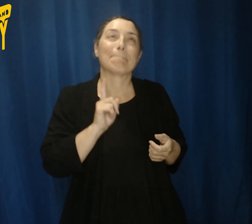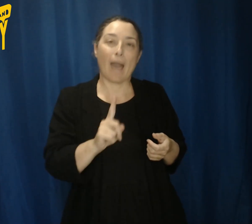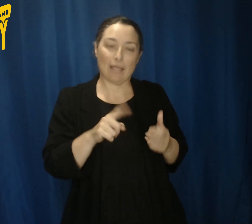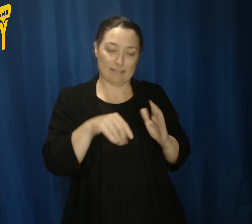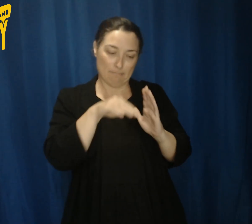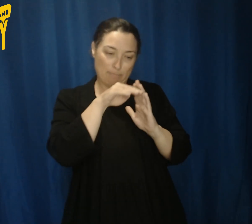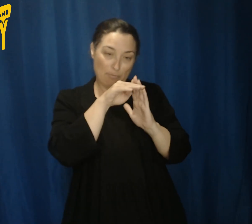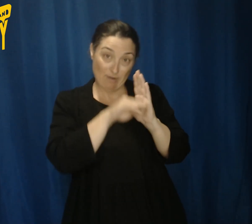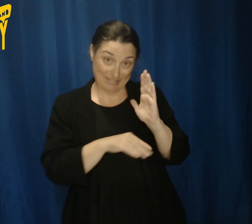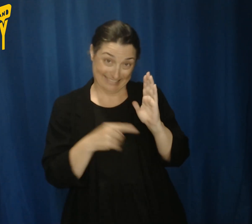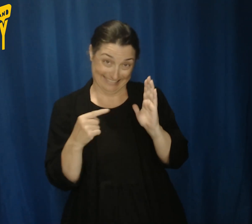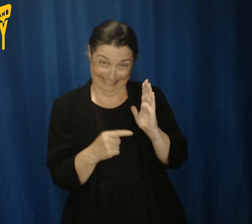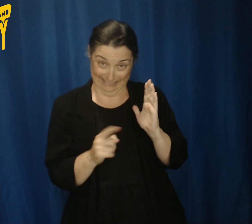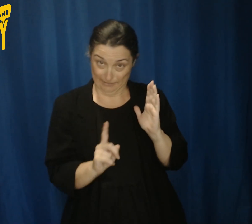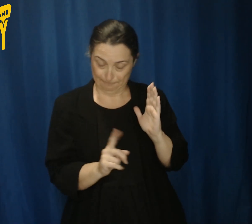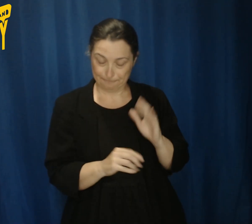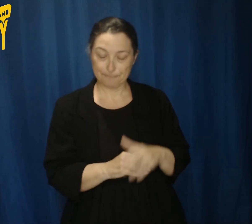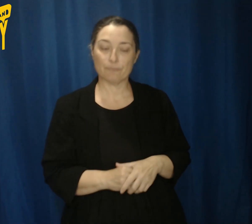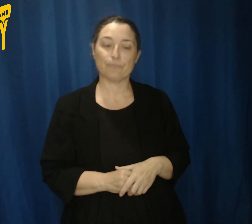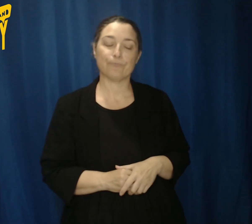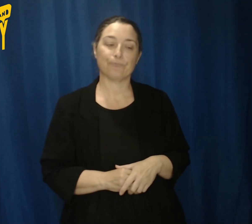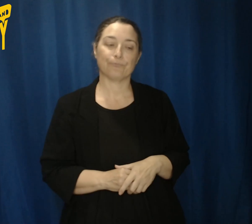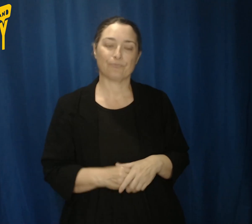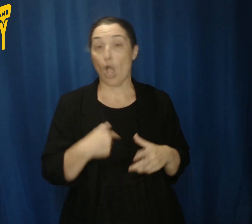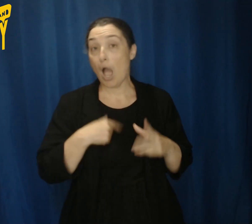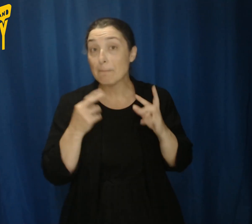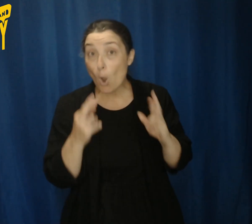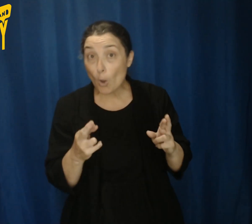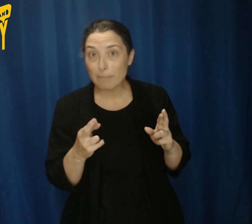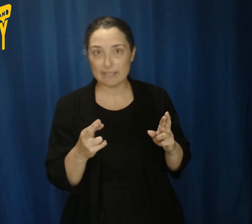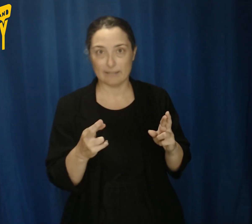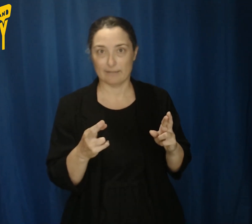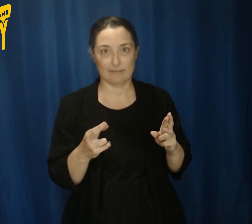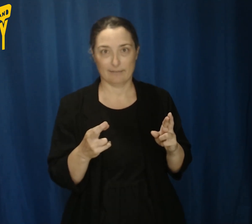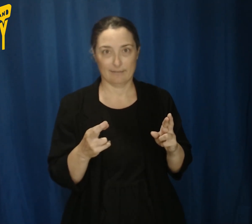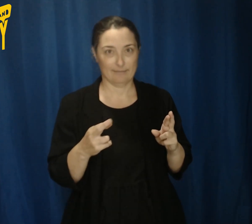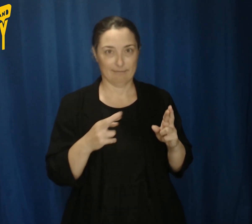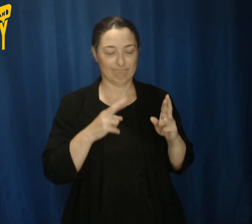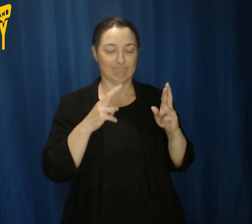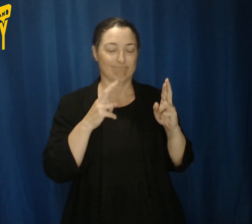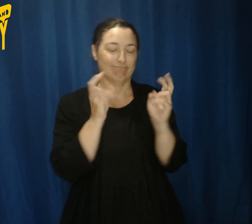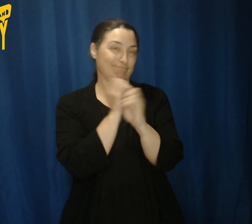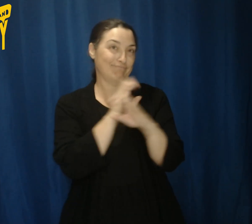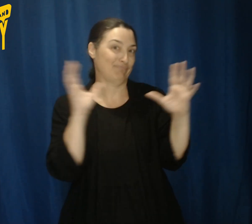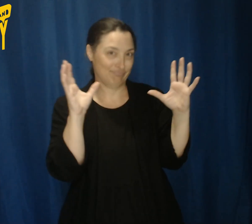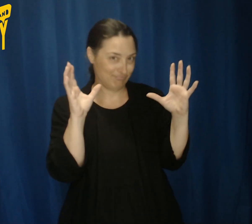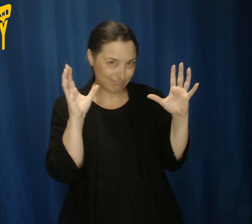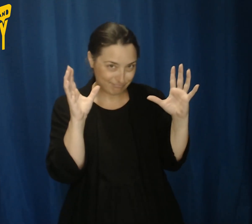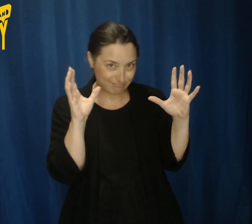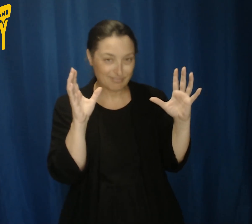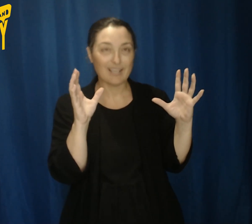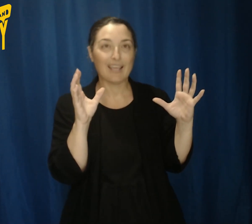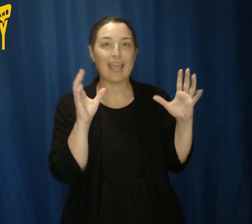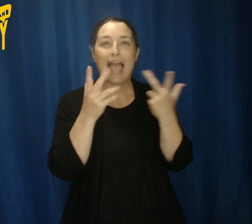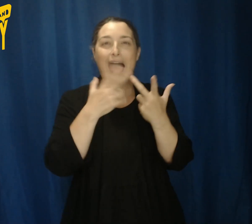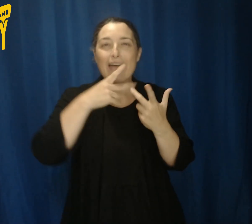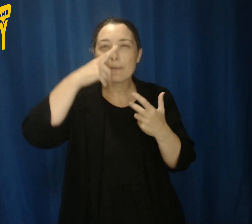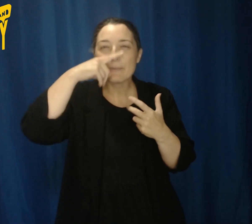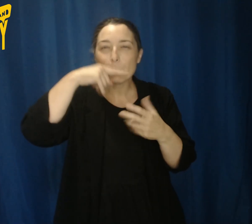like this. So, because I'm hoping it's a crazy looking visual picture, but I've got other people doing the visual stuff, and I